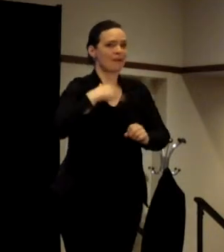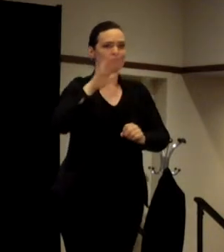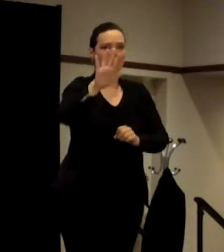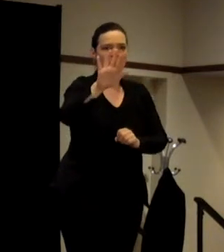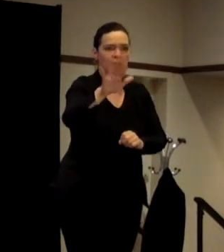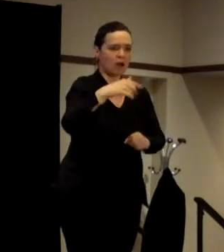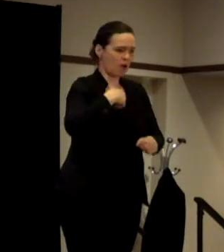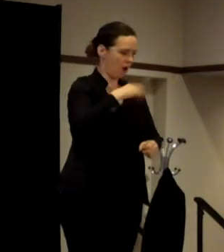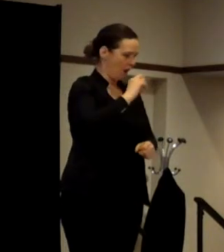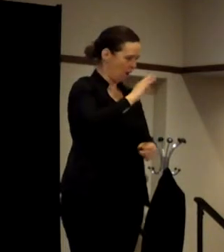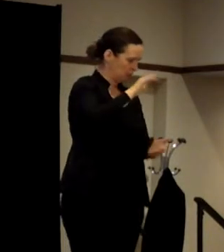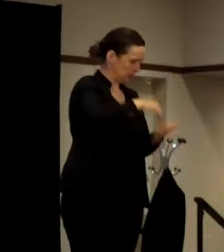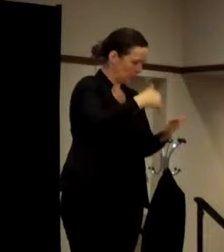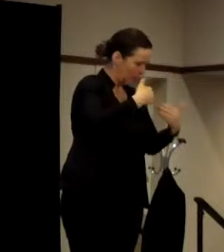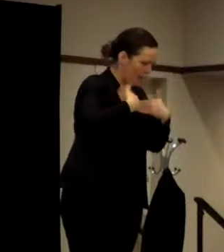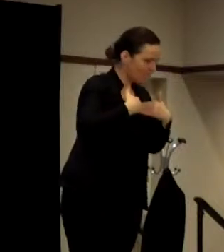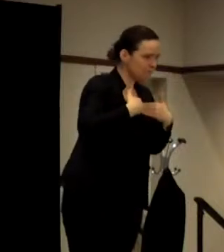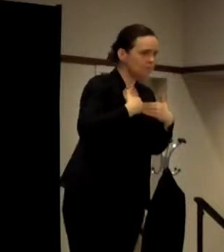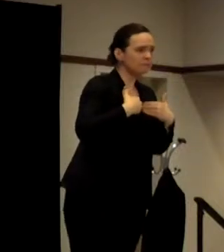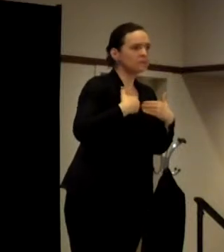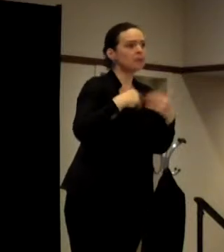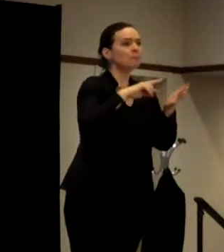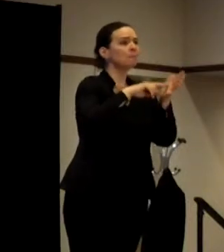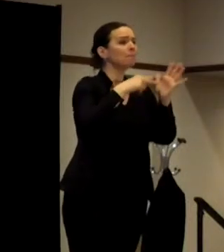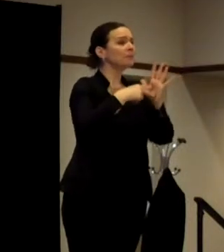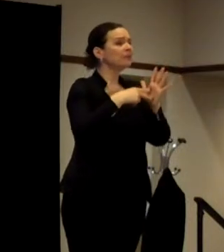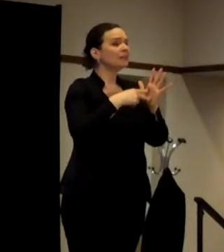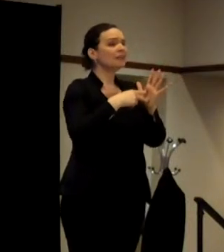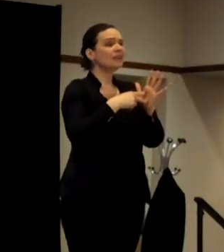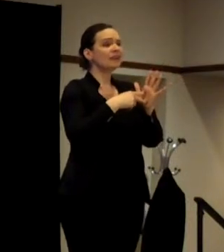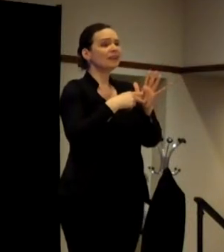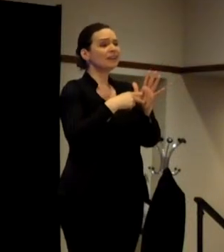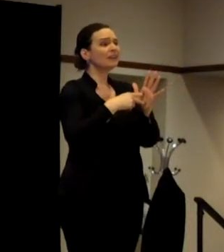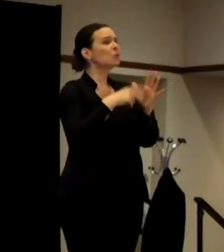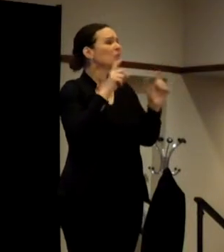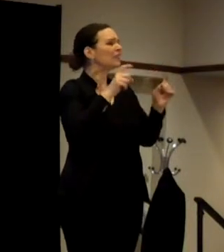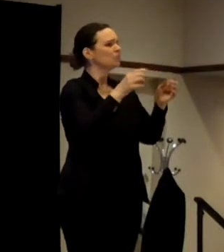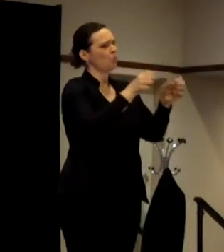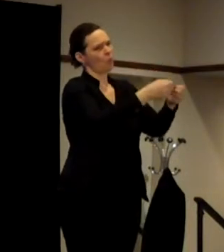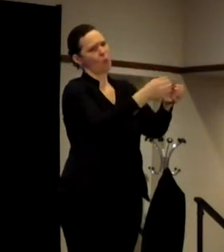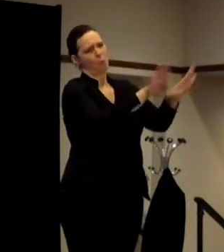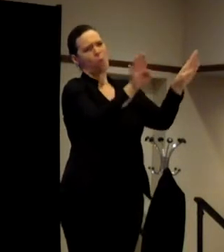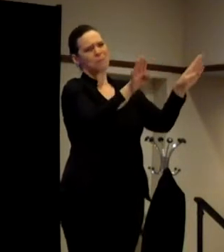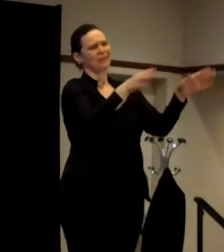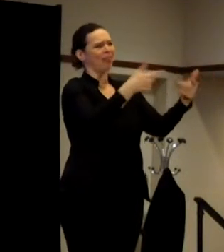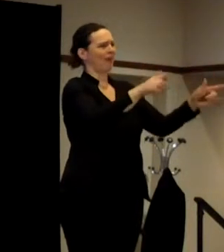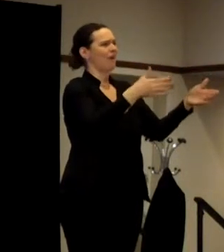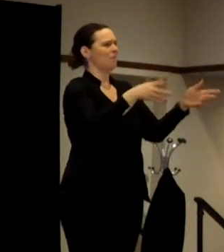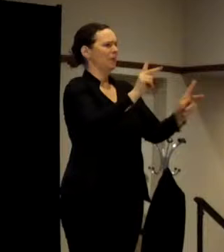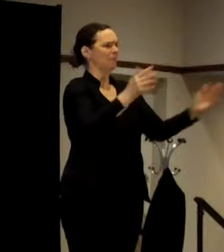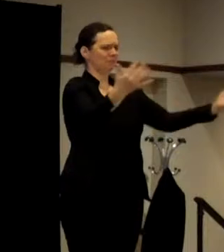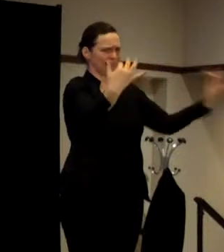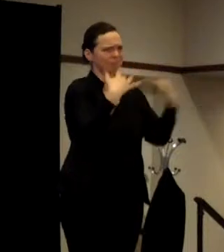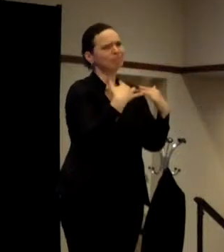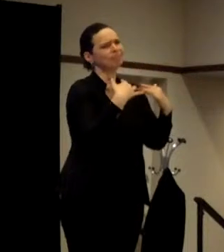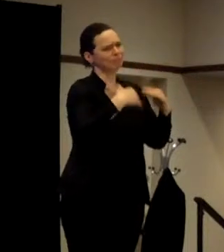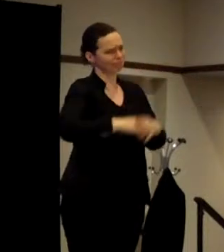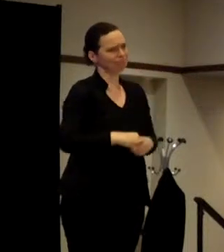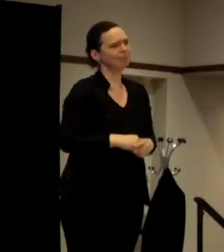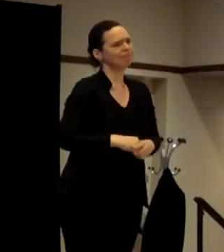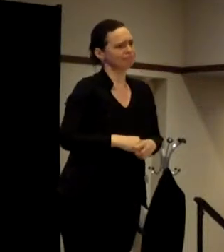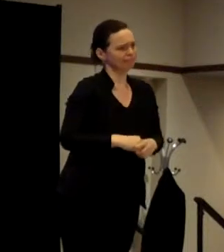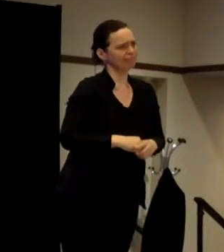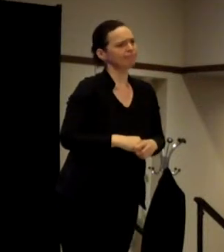the appointments for later in the week is based off of the new supply, but today and tomorrow's clinics